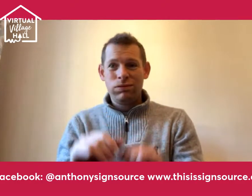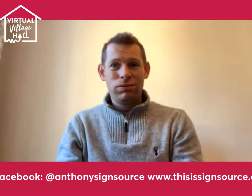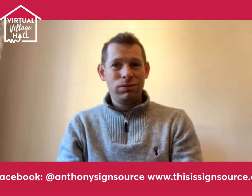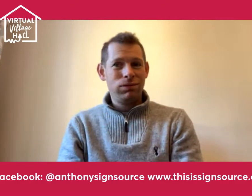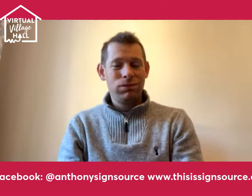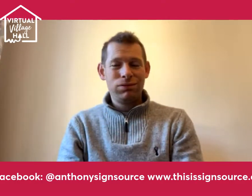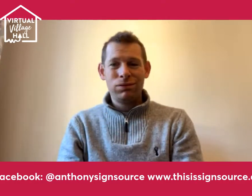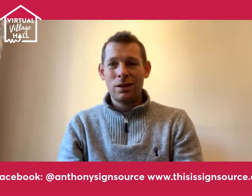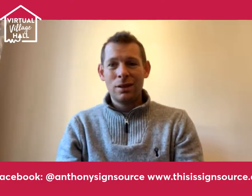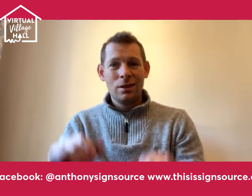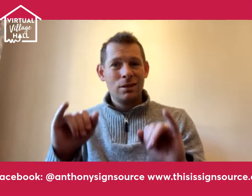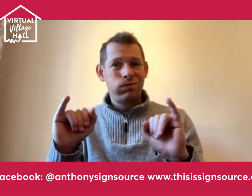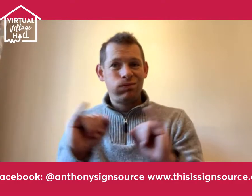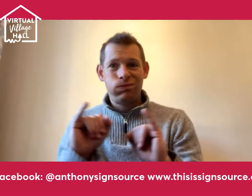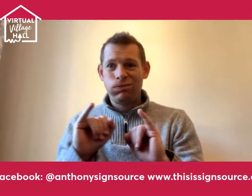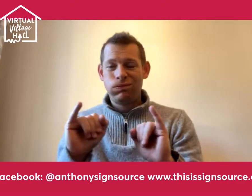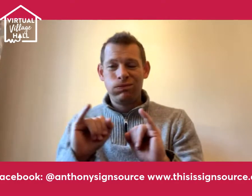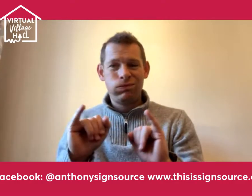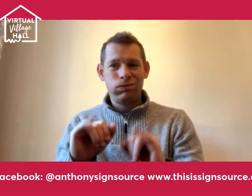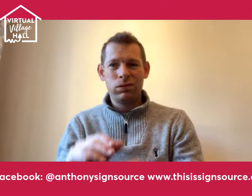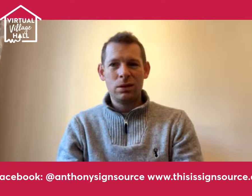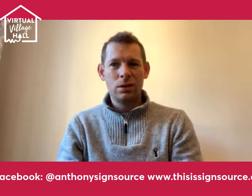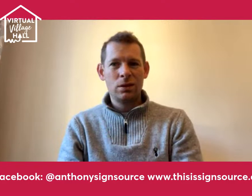Awful or horrible, awful.